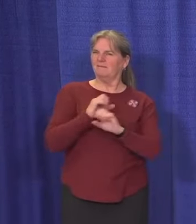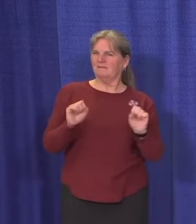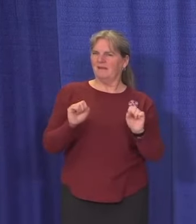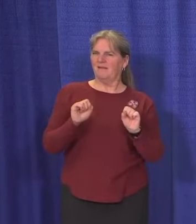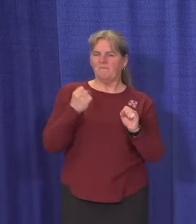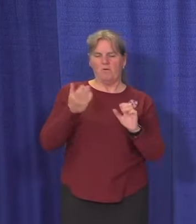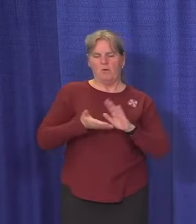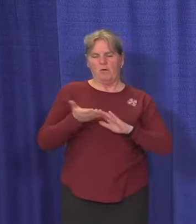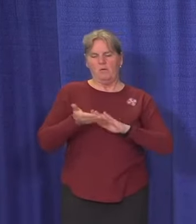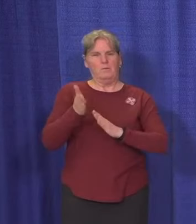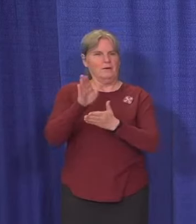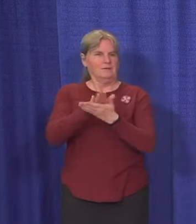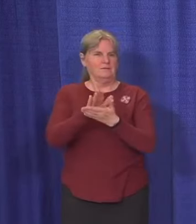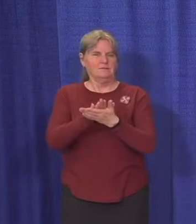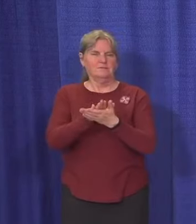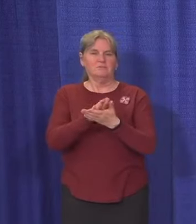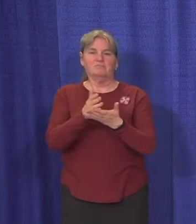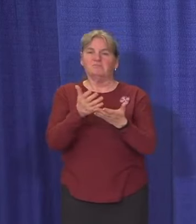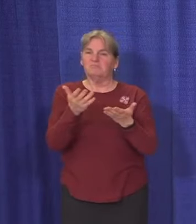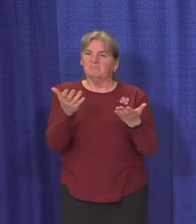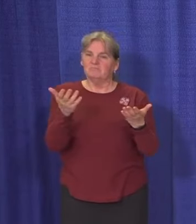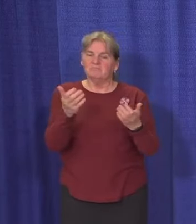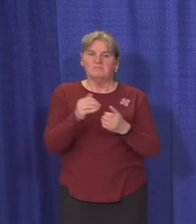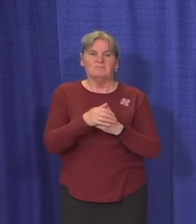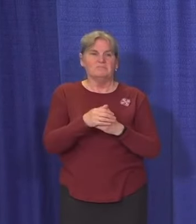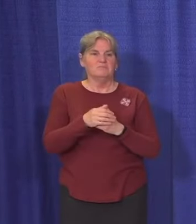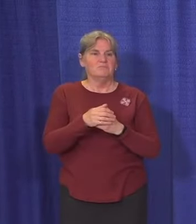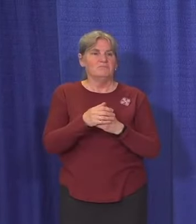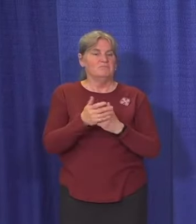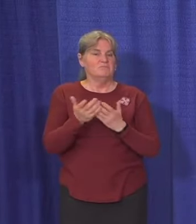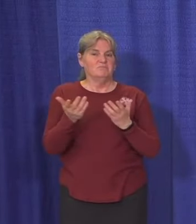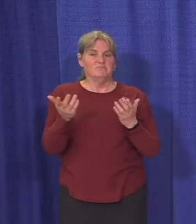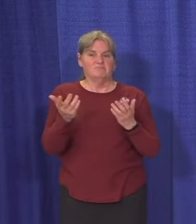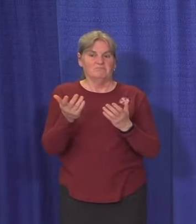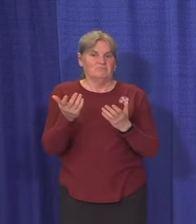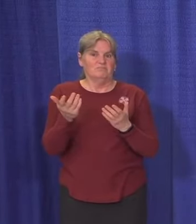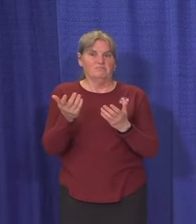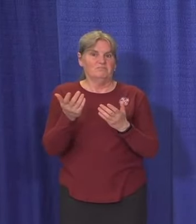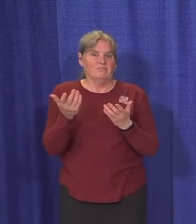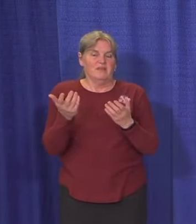even if a COVID threat continues into the next year.